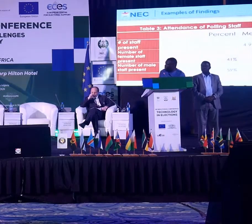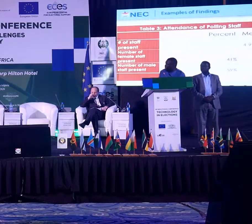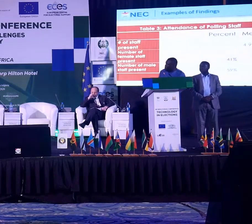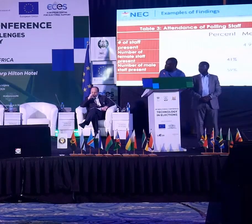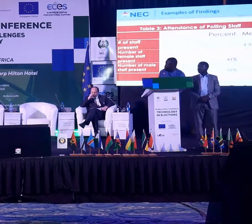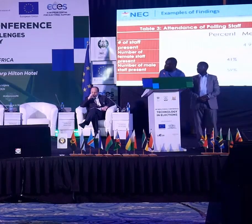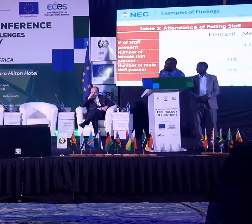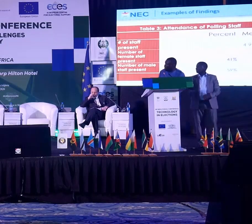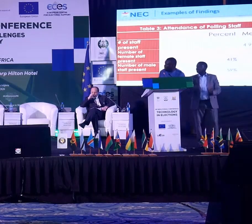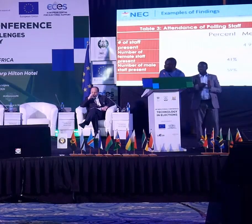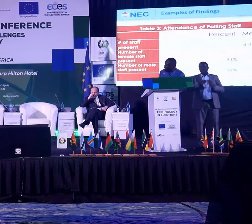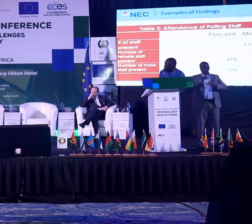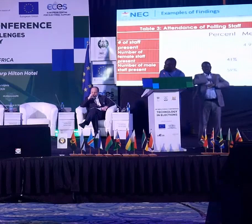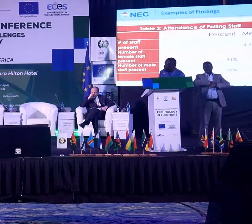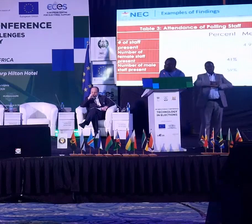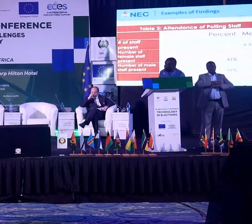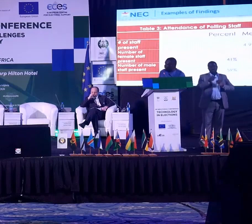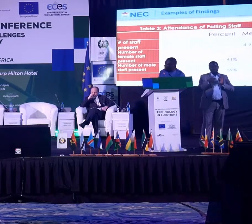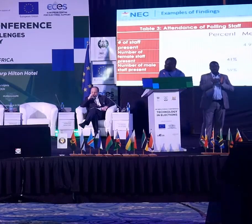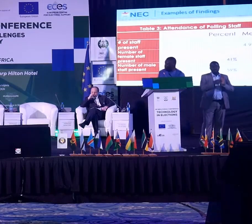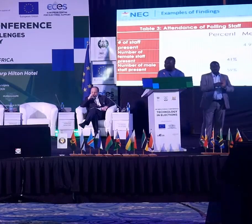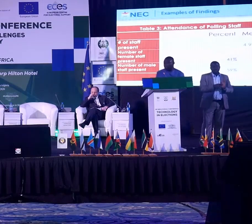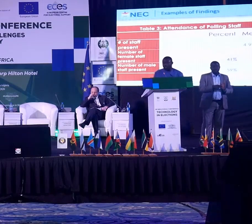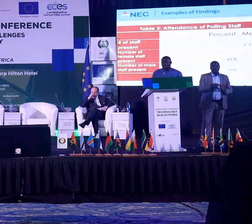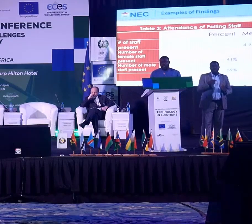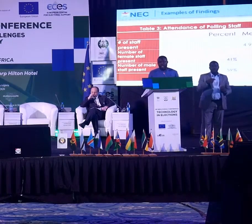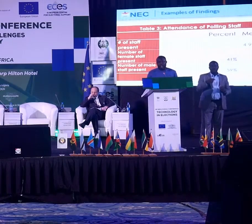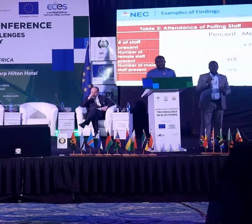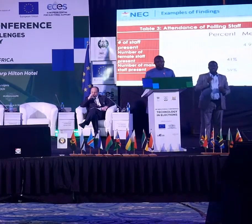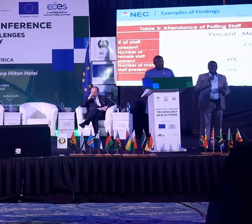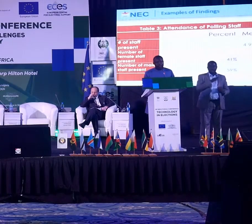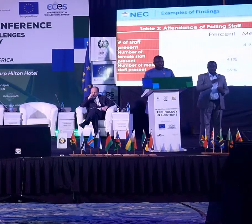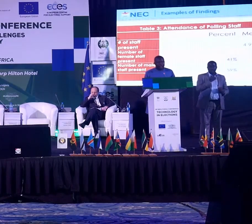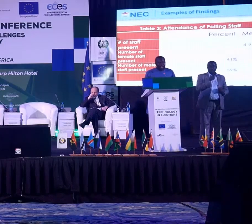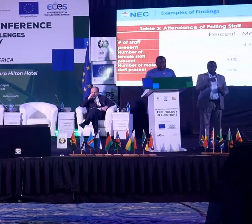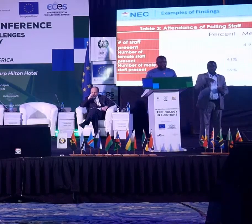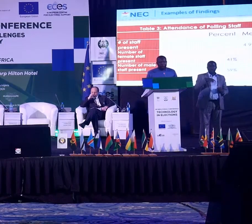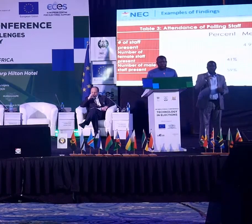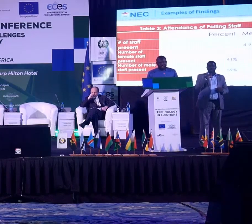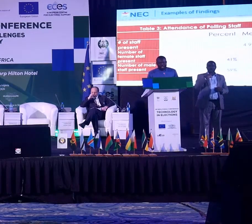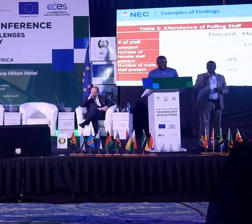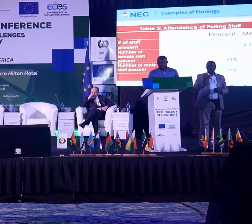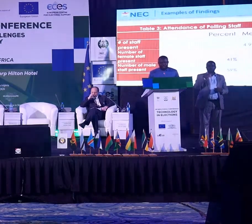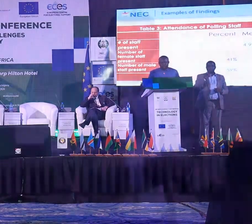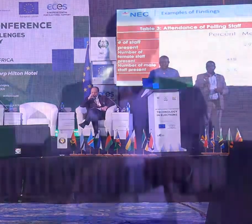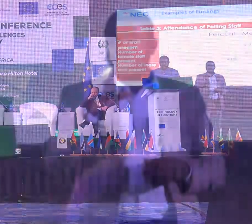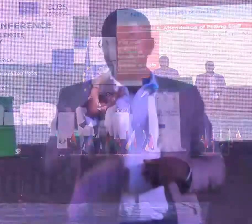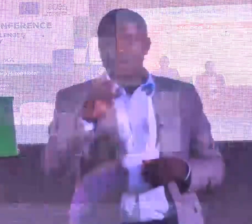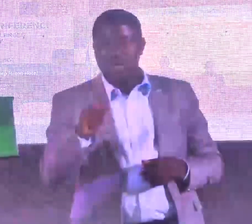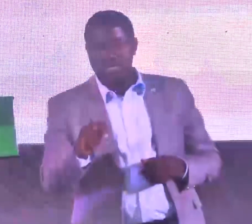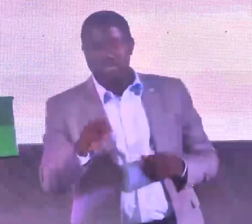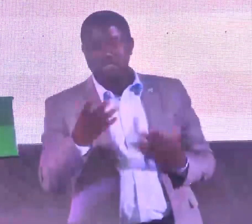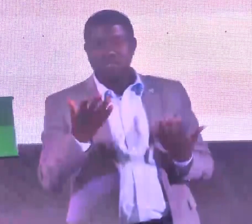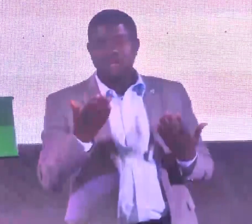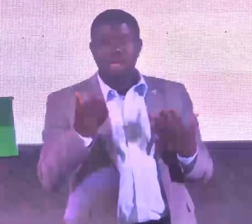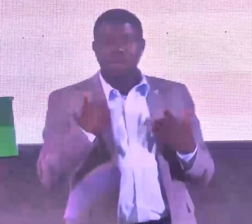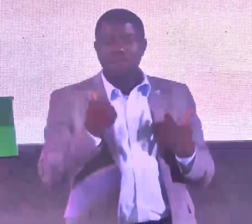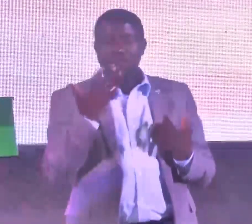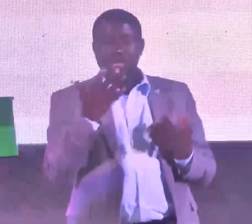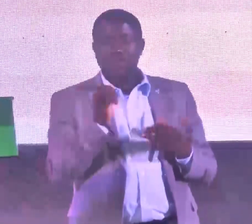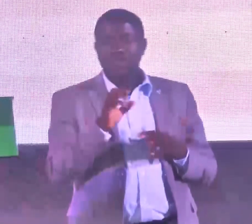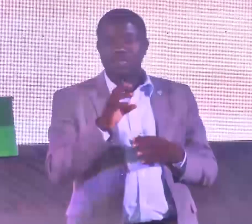This table shows attendance of polling staff. We usually have about 5 or 6, depending on